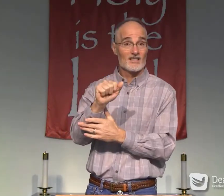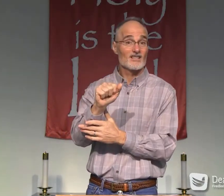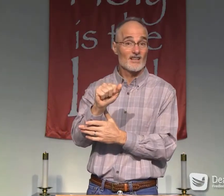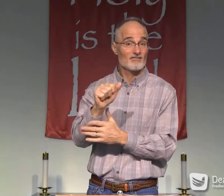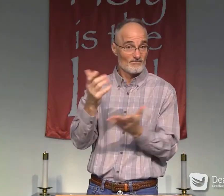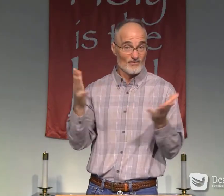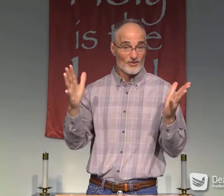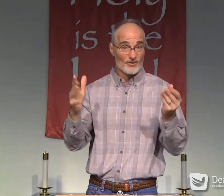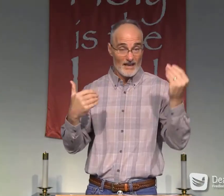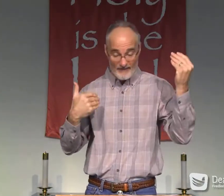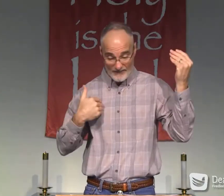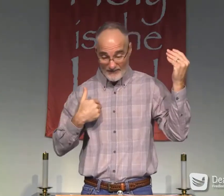You have your visa.